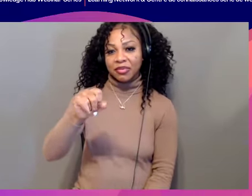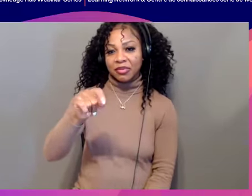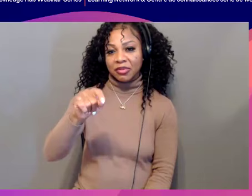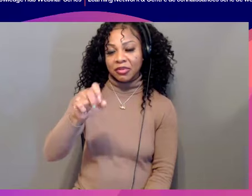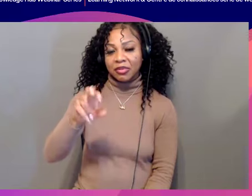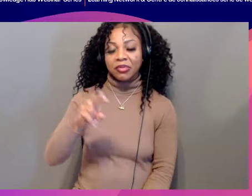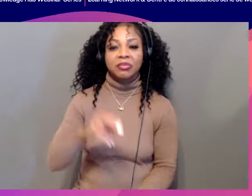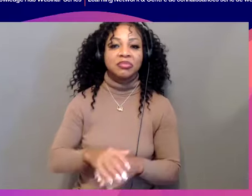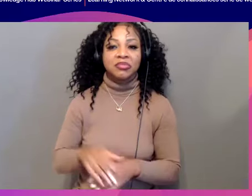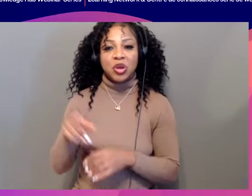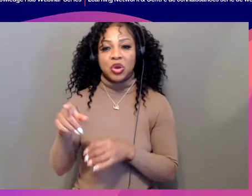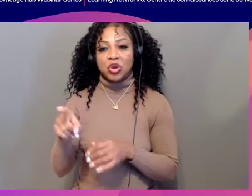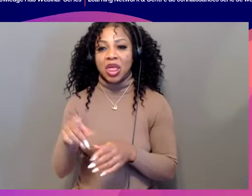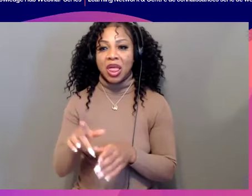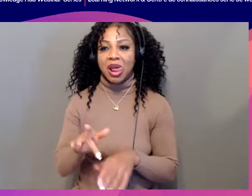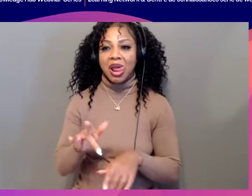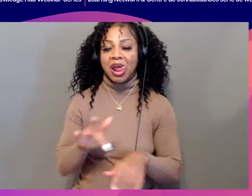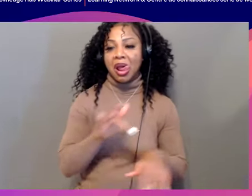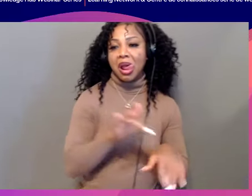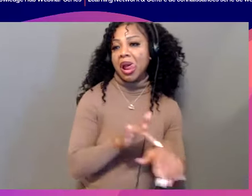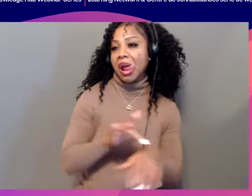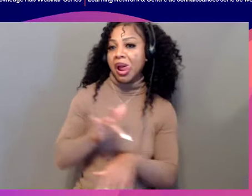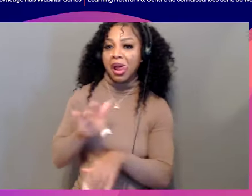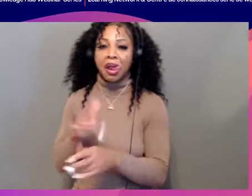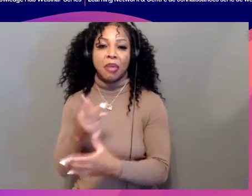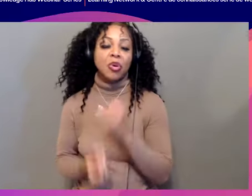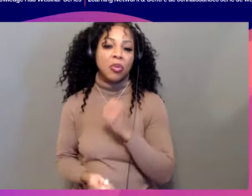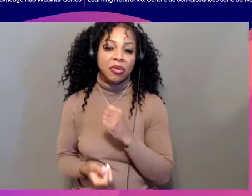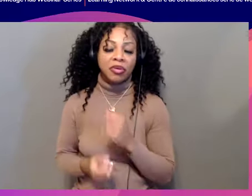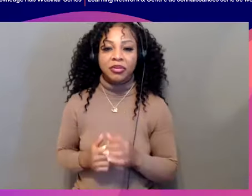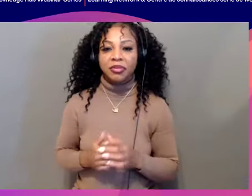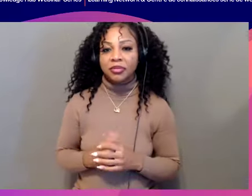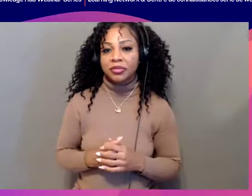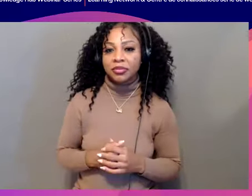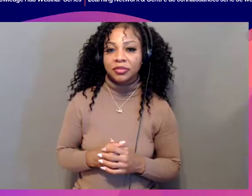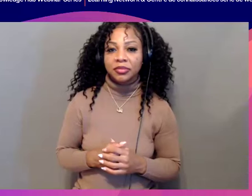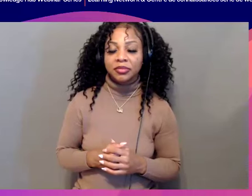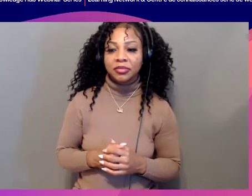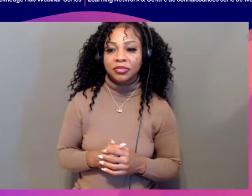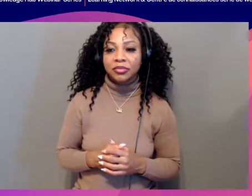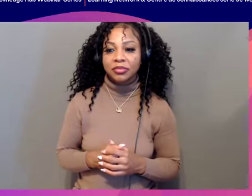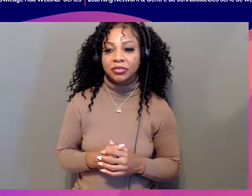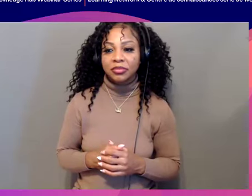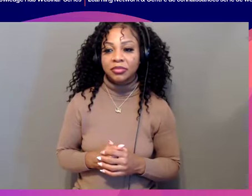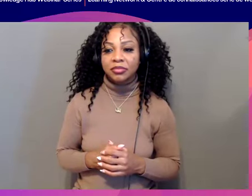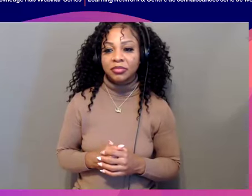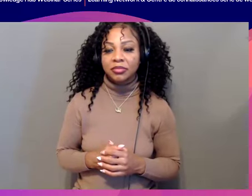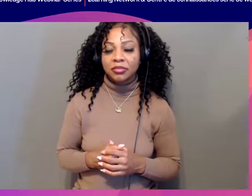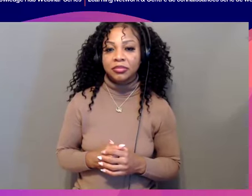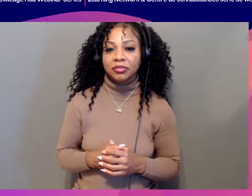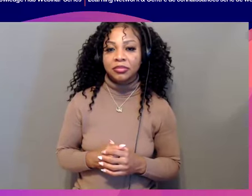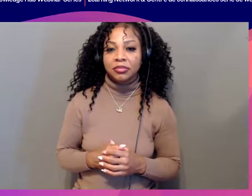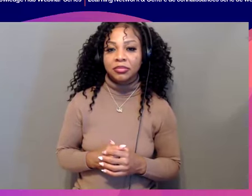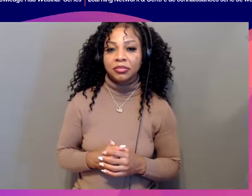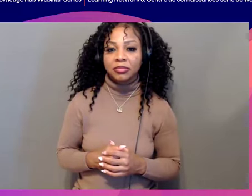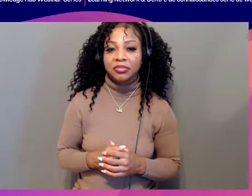you're playing both fields, and they're bisexual folks are also